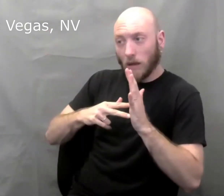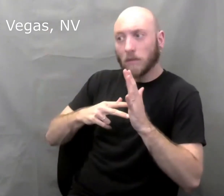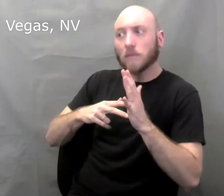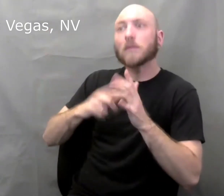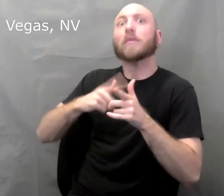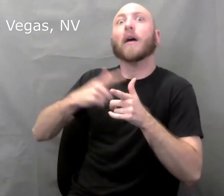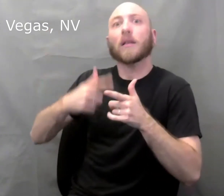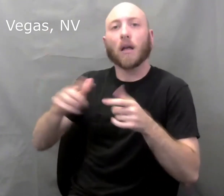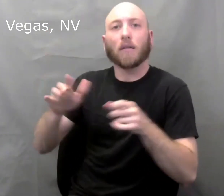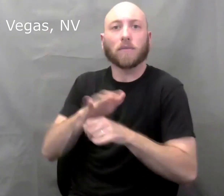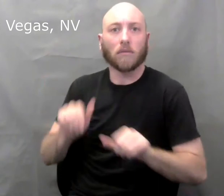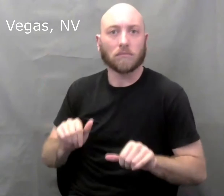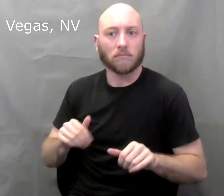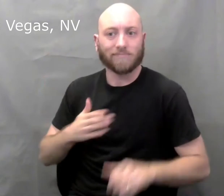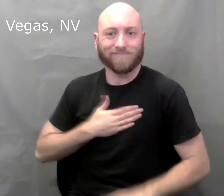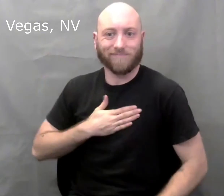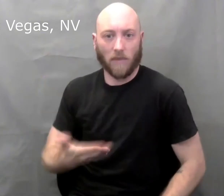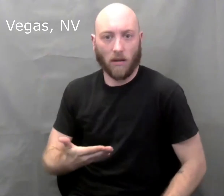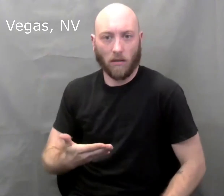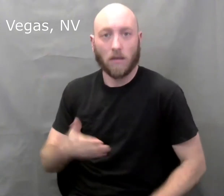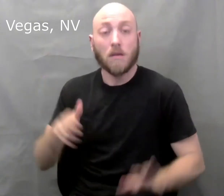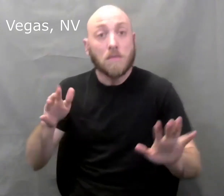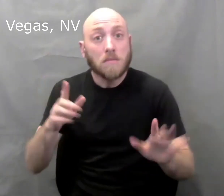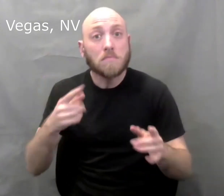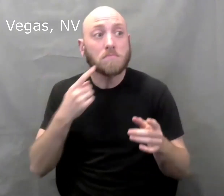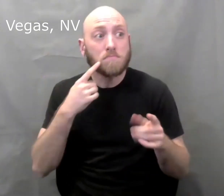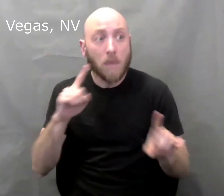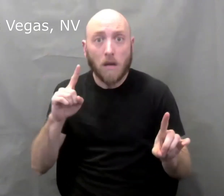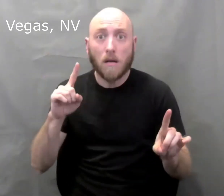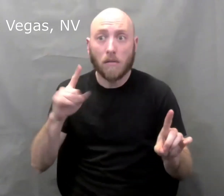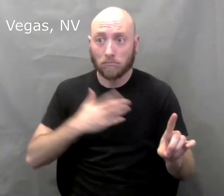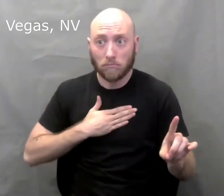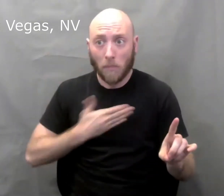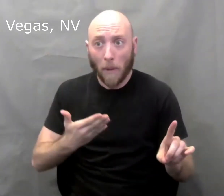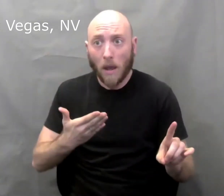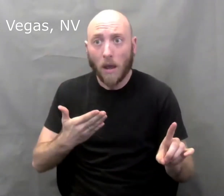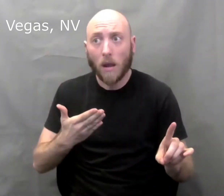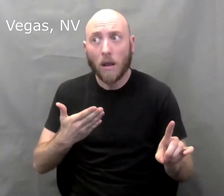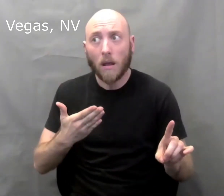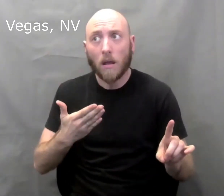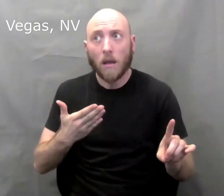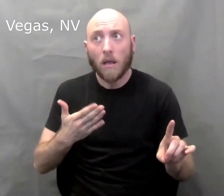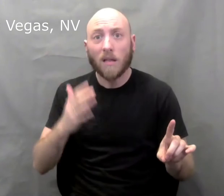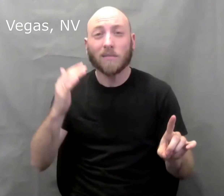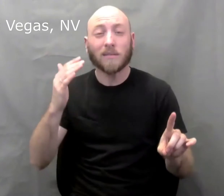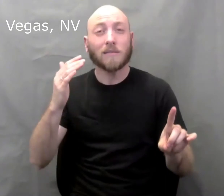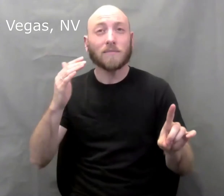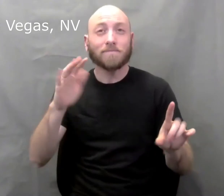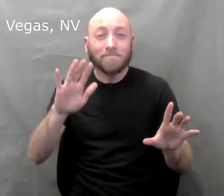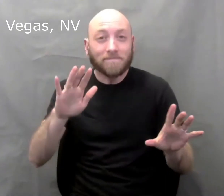point, it was fairly simple for me. Once I could recognize that I